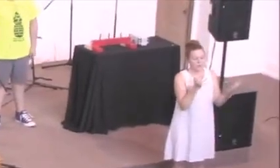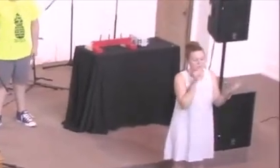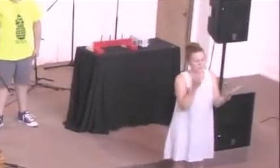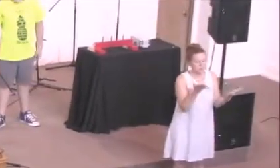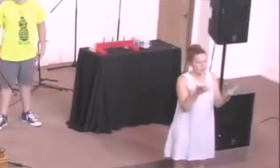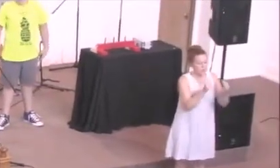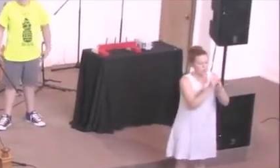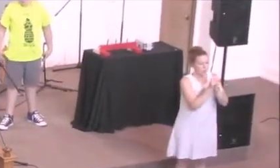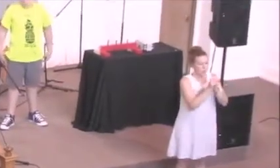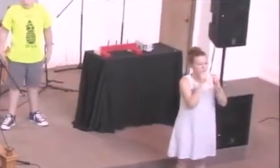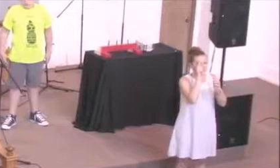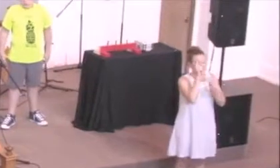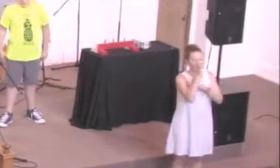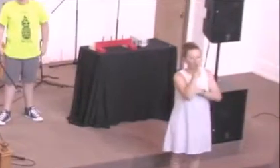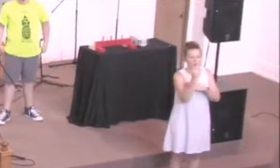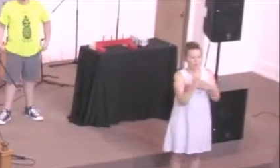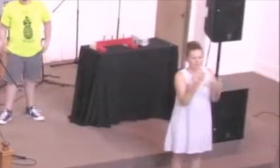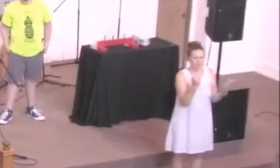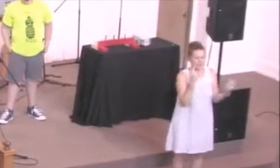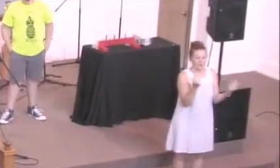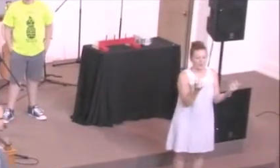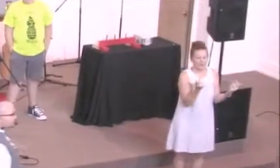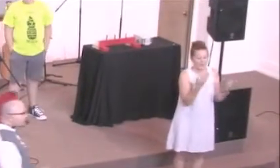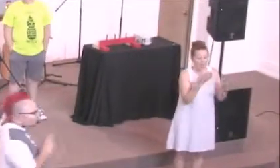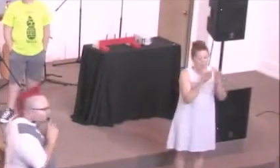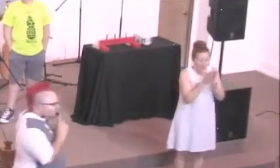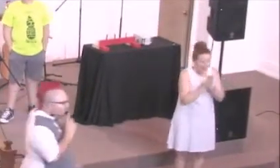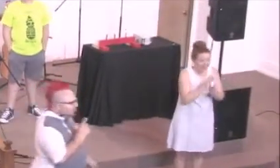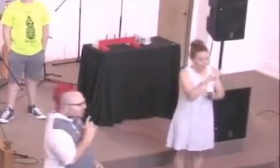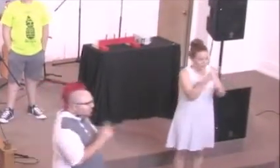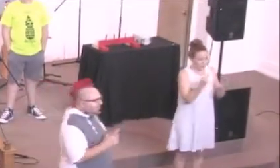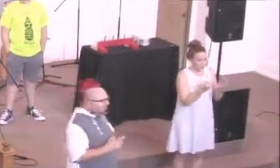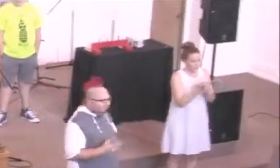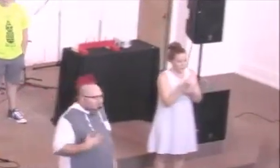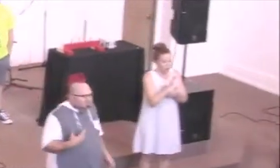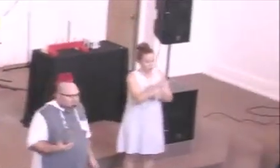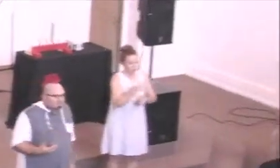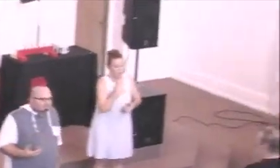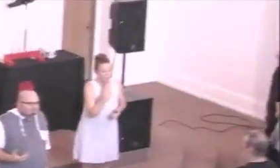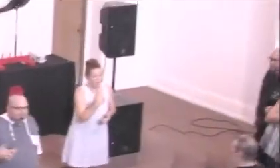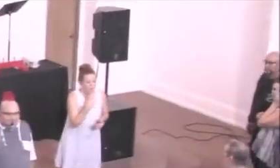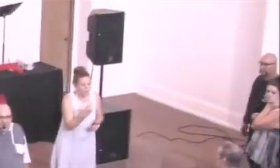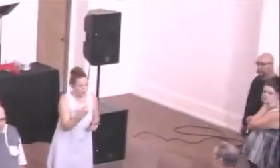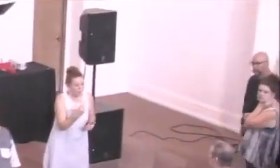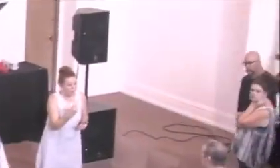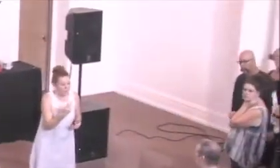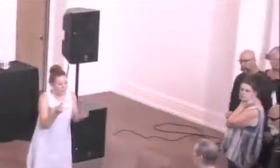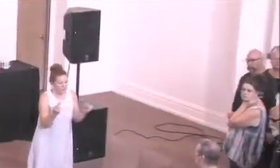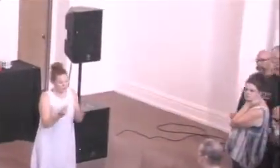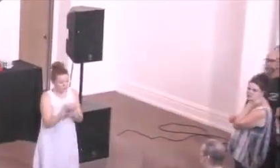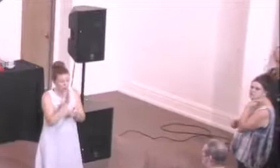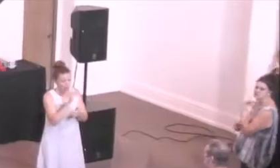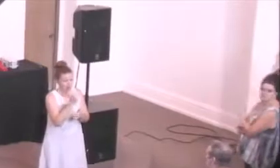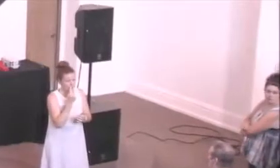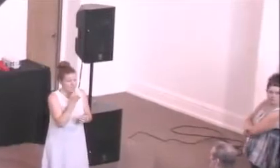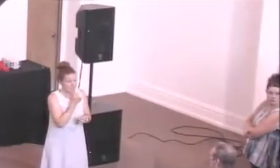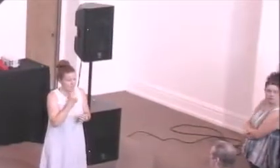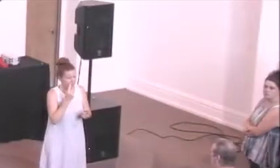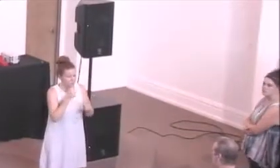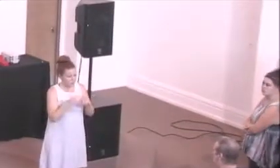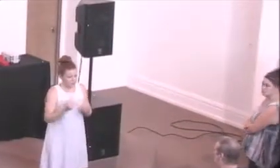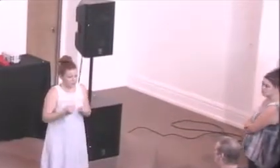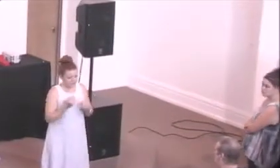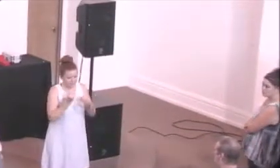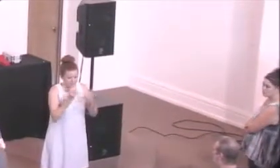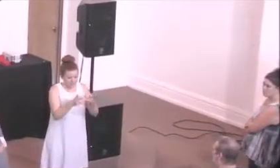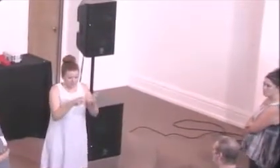your God. Amen? He asks you to use your voice. He says, every tongue shall confess that Jesus Christ is what? Lord. So